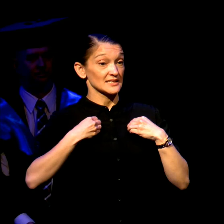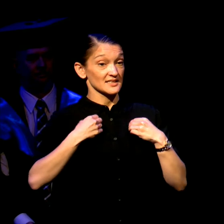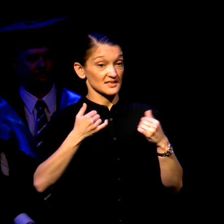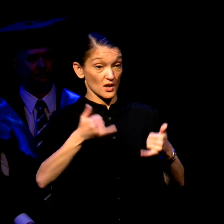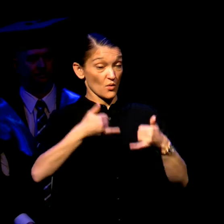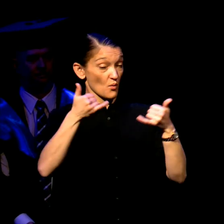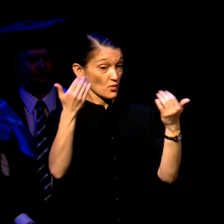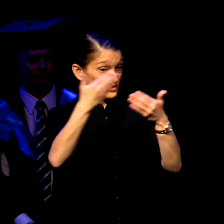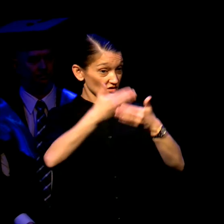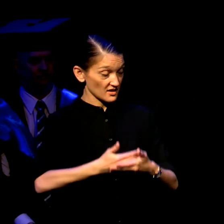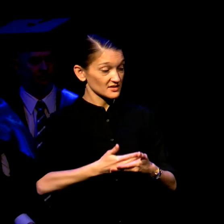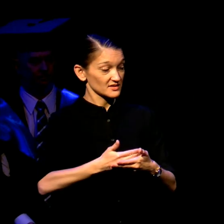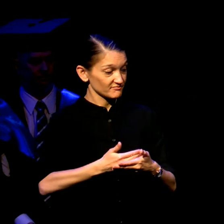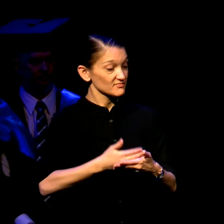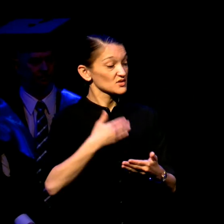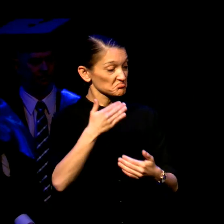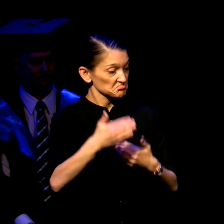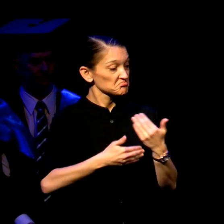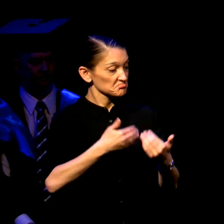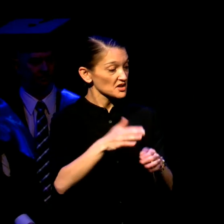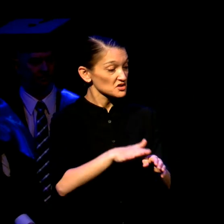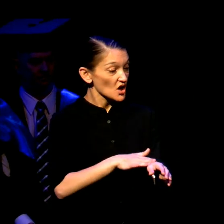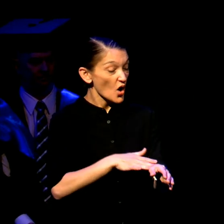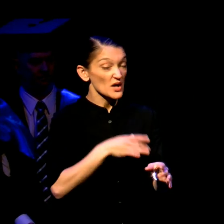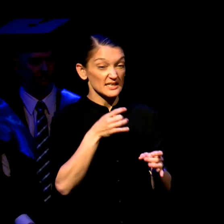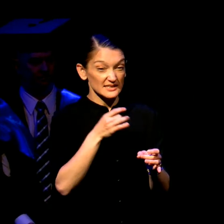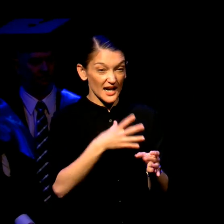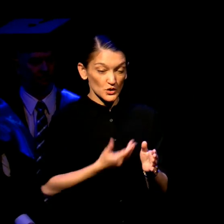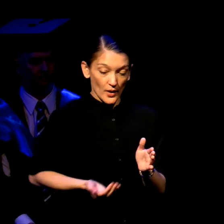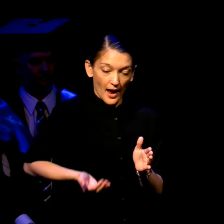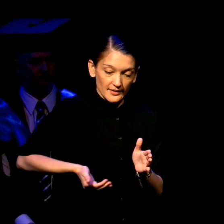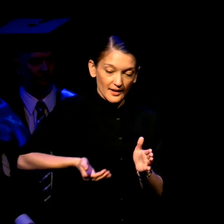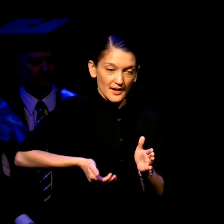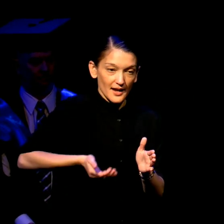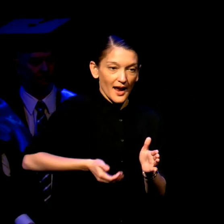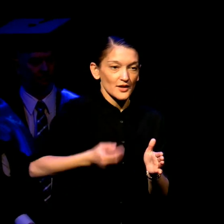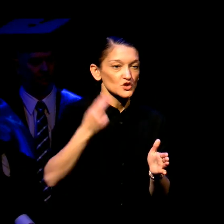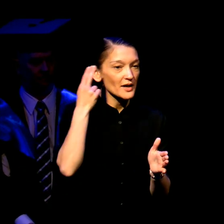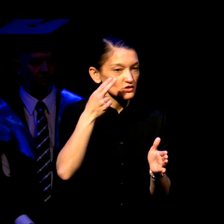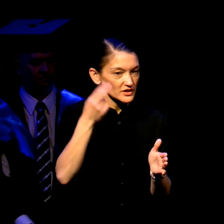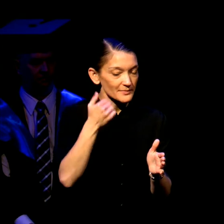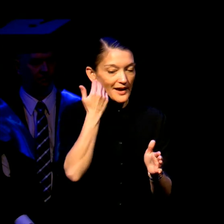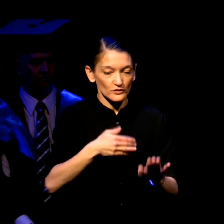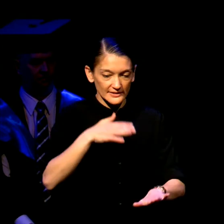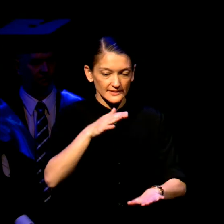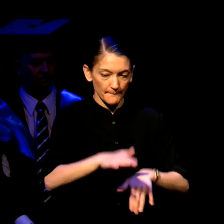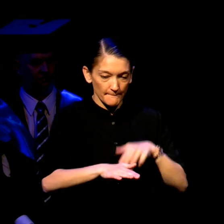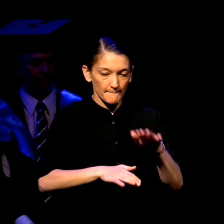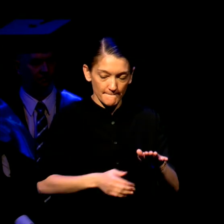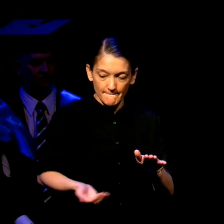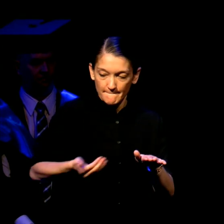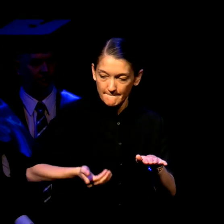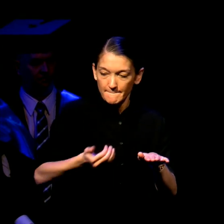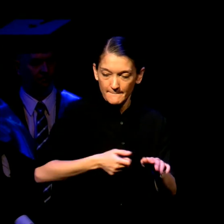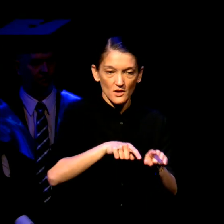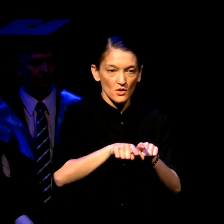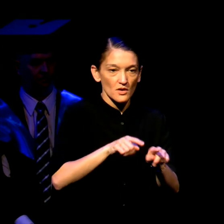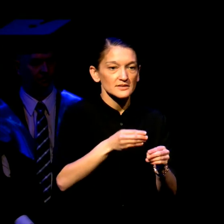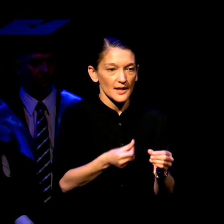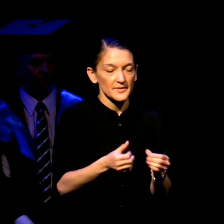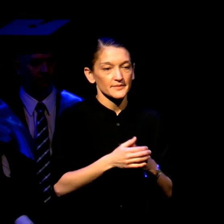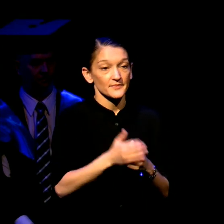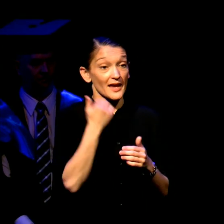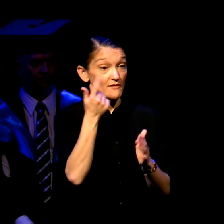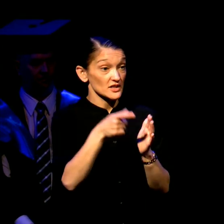together my dream piece by piece from a very young age, step by step and learning each phase as I went. Every time I mastered